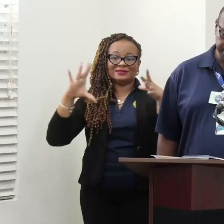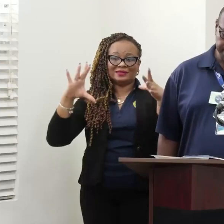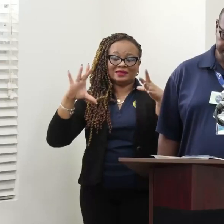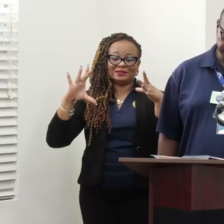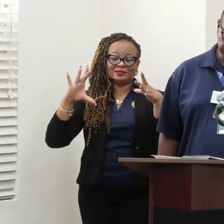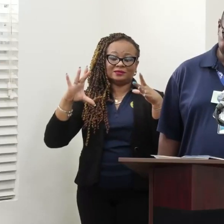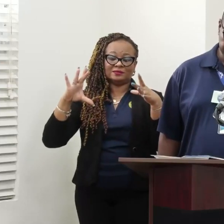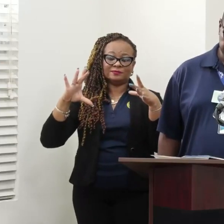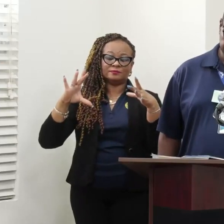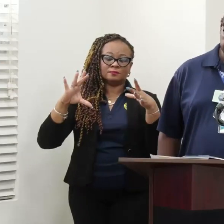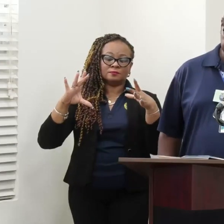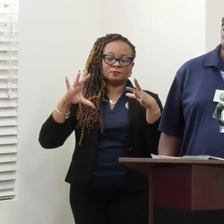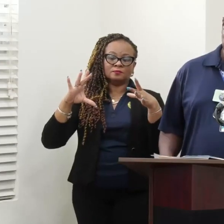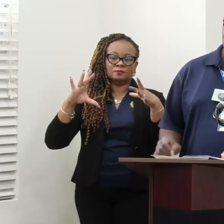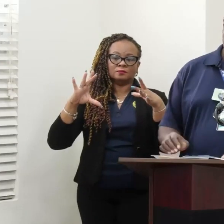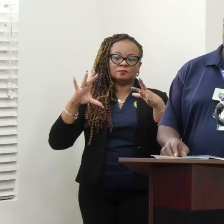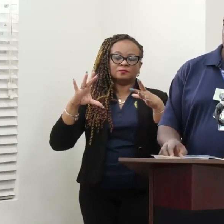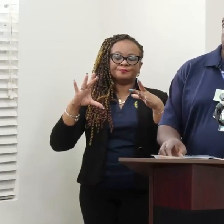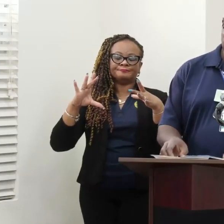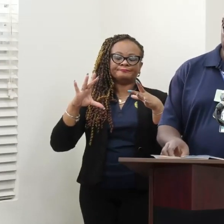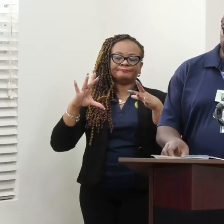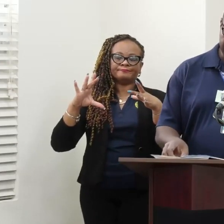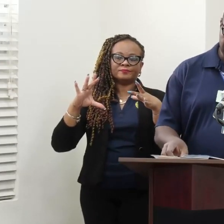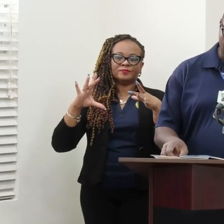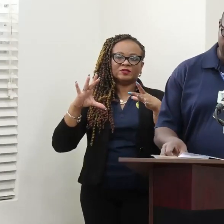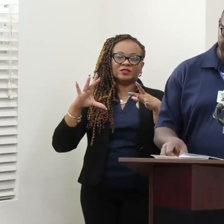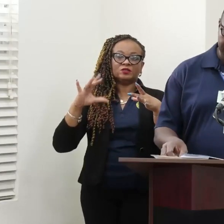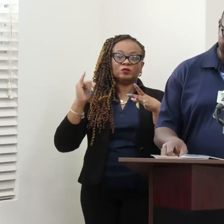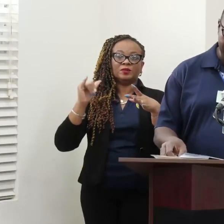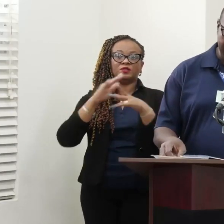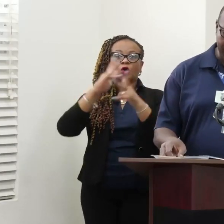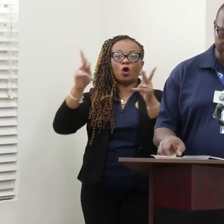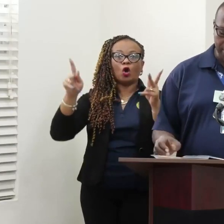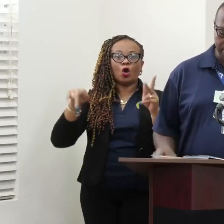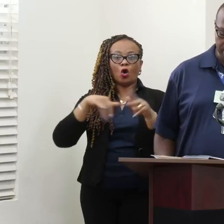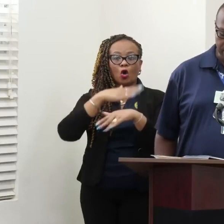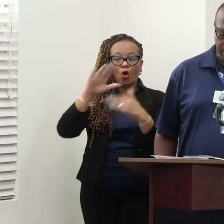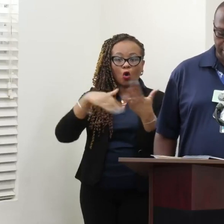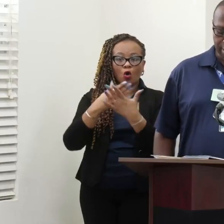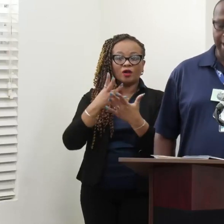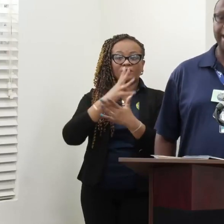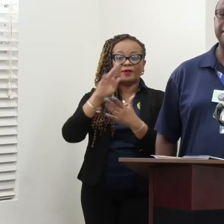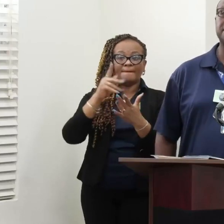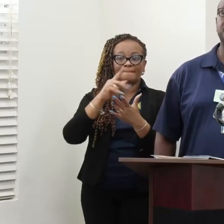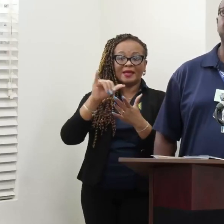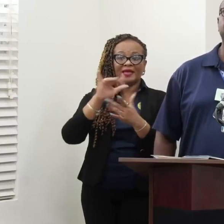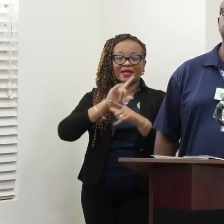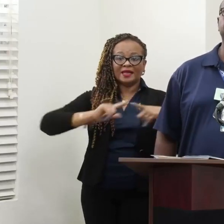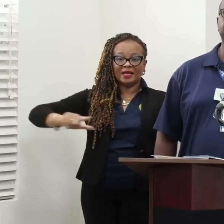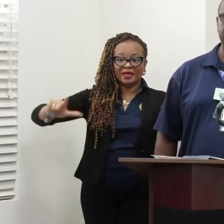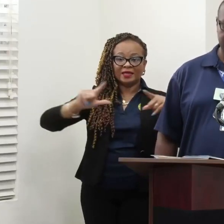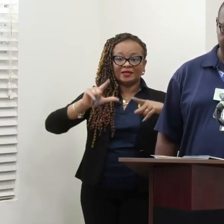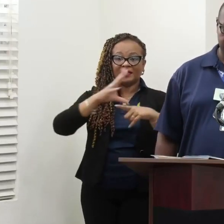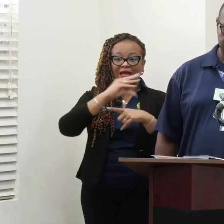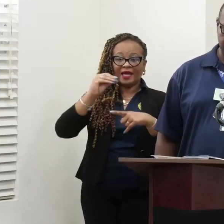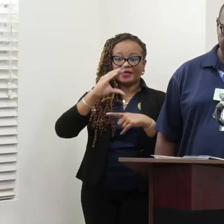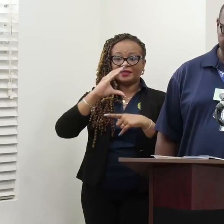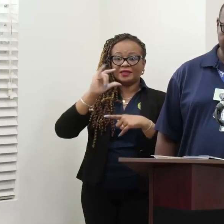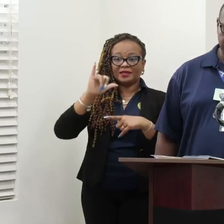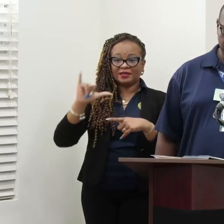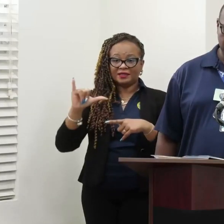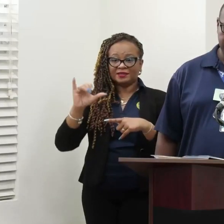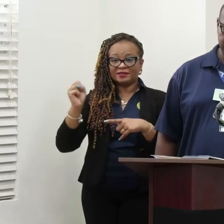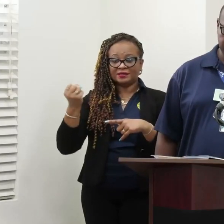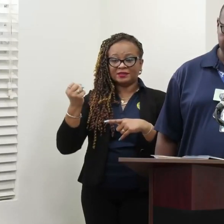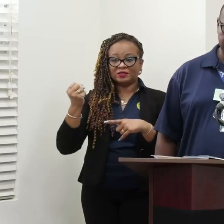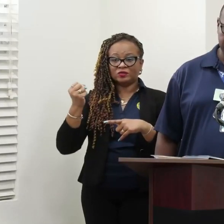disconnected. Yo fermé lumière. This will place all of mainland Abaco and the surrounding keys in